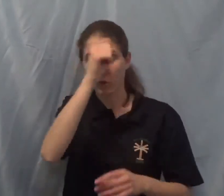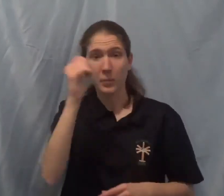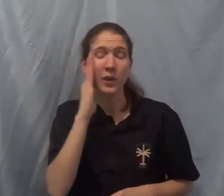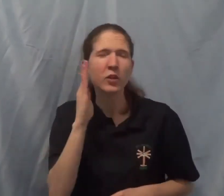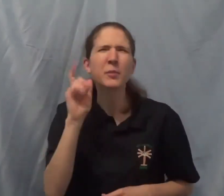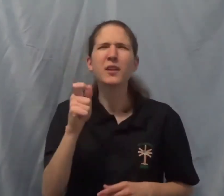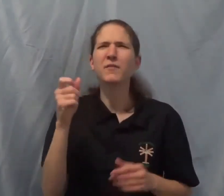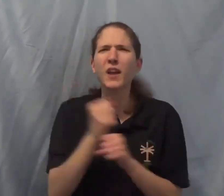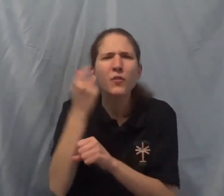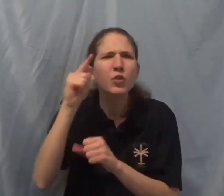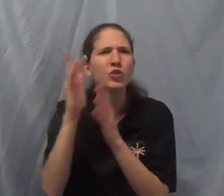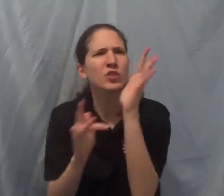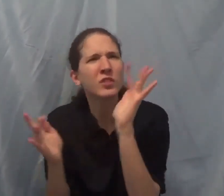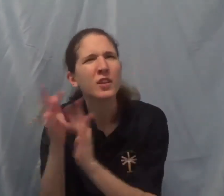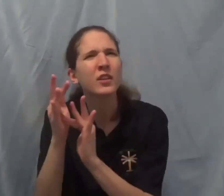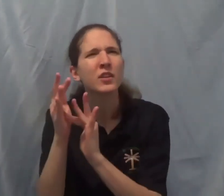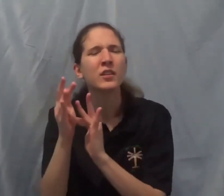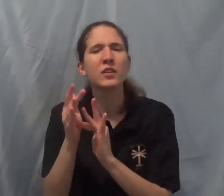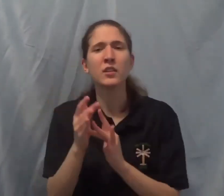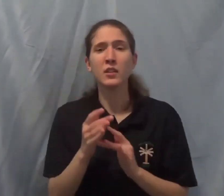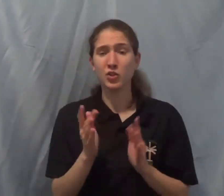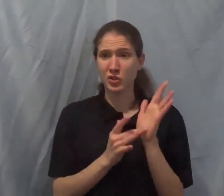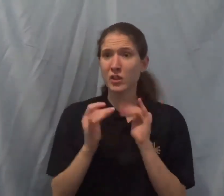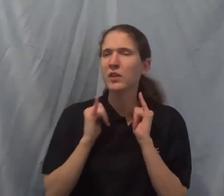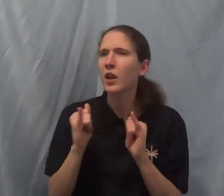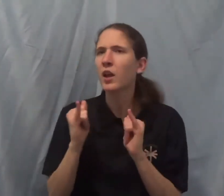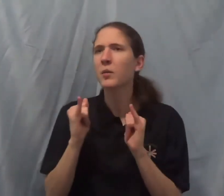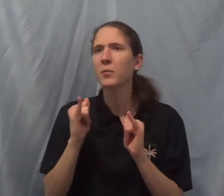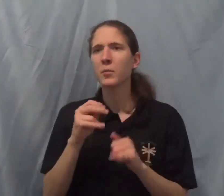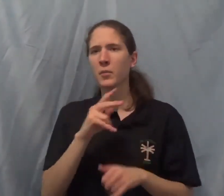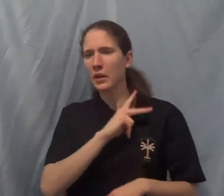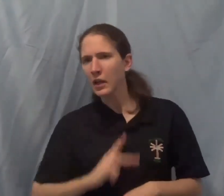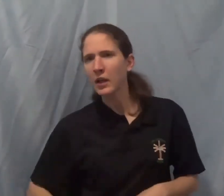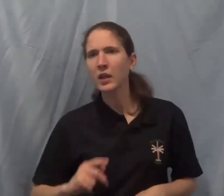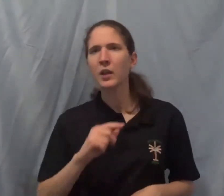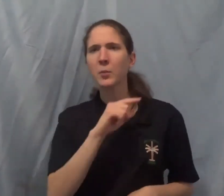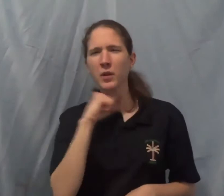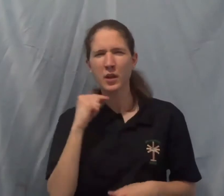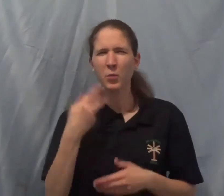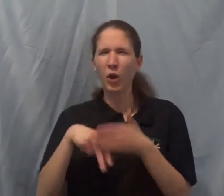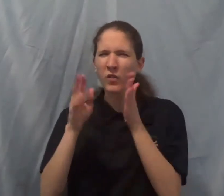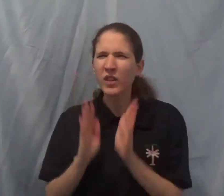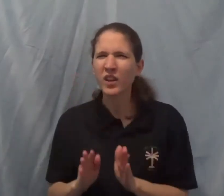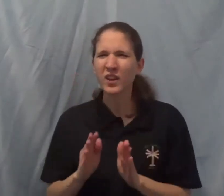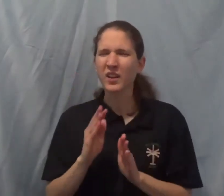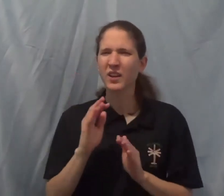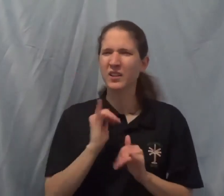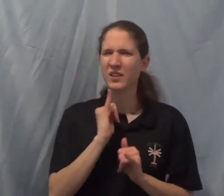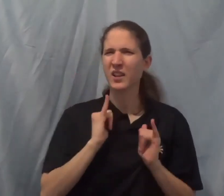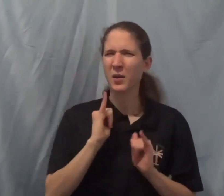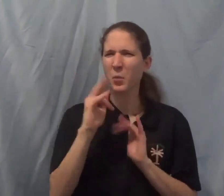of Christ. He or she has become one and the same thing with Christ through the Eucharist, the sacrament of unity and love. And so